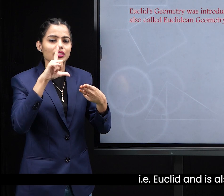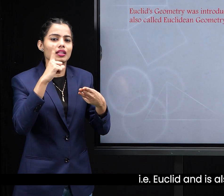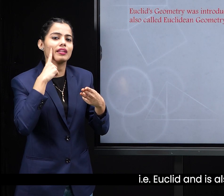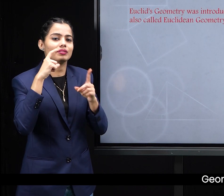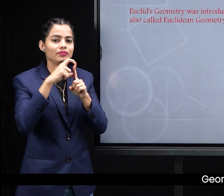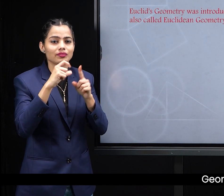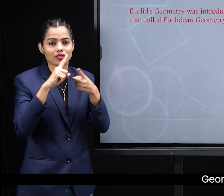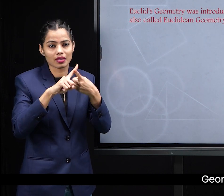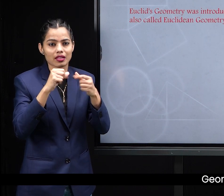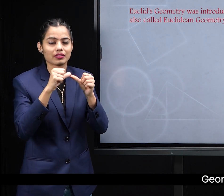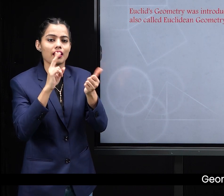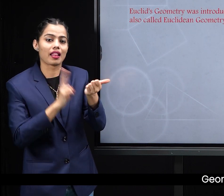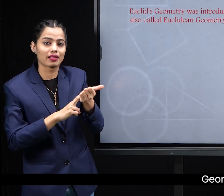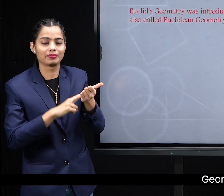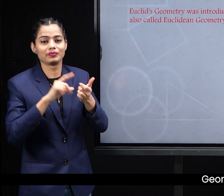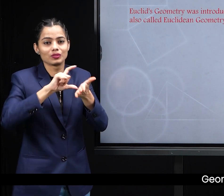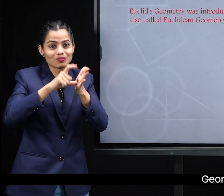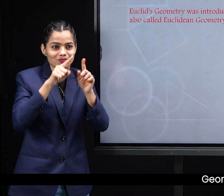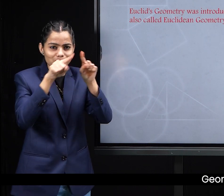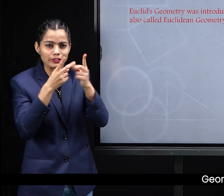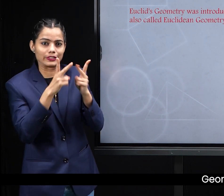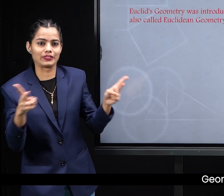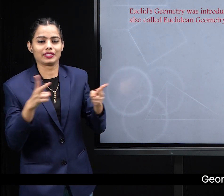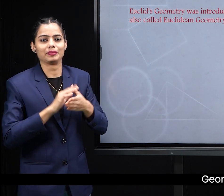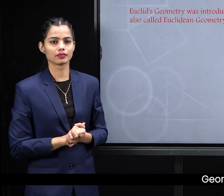called Euclidean geometry.